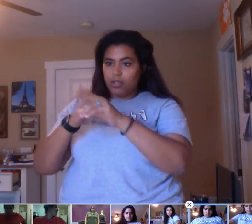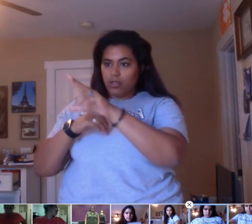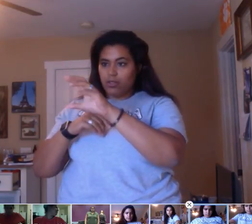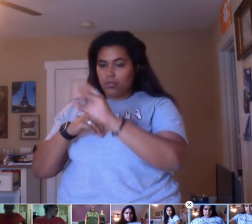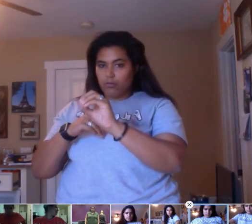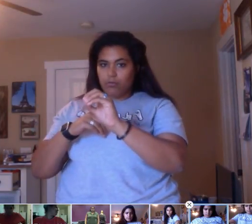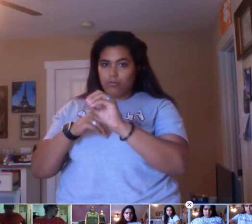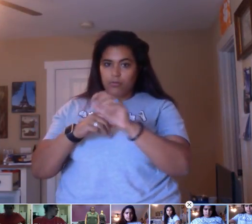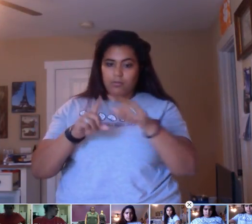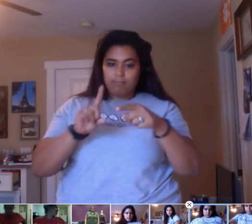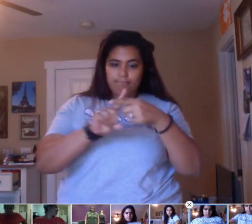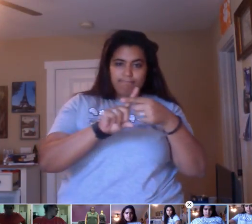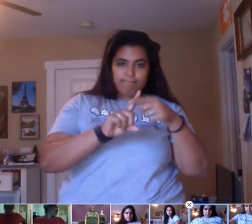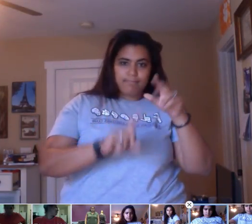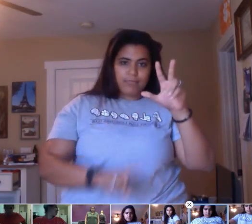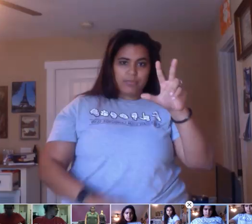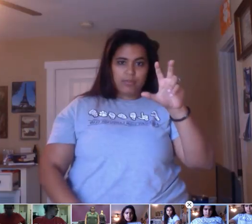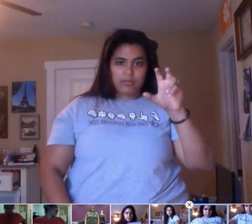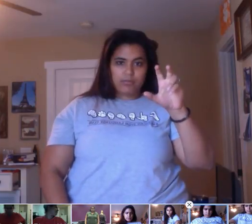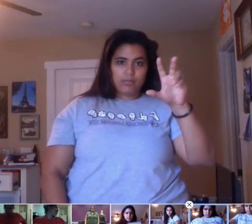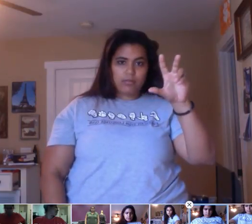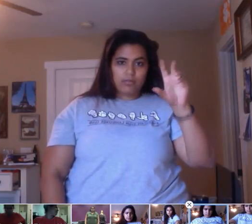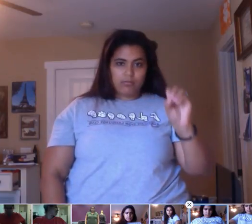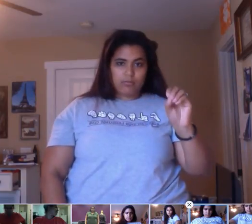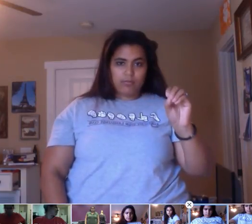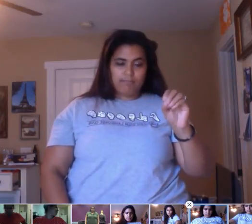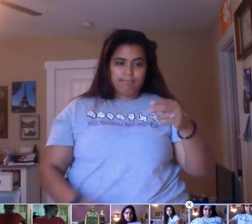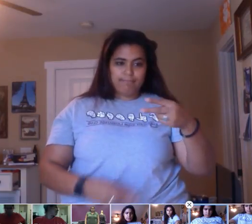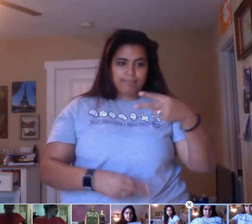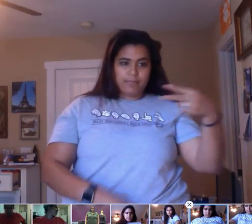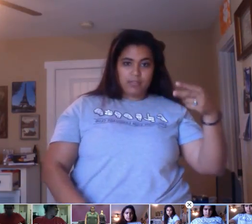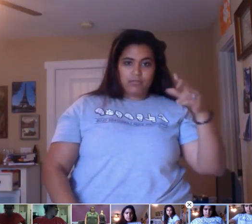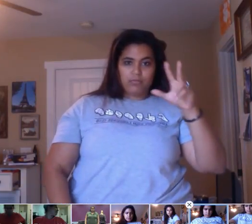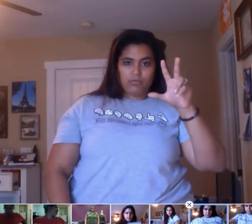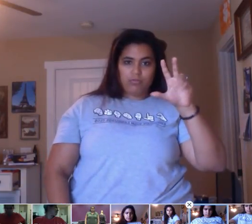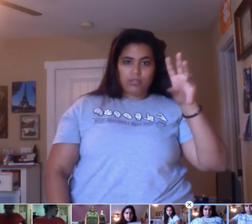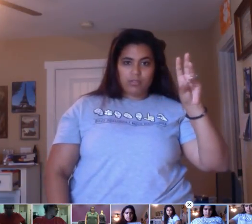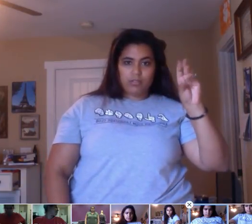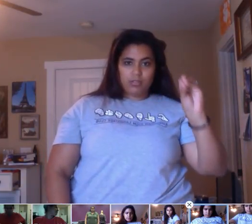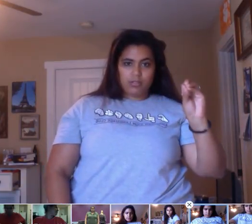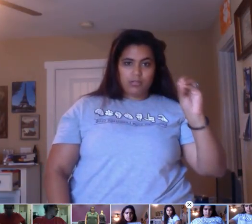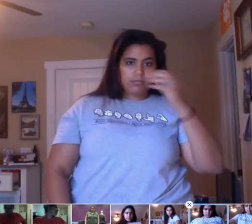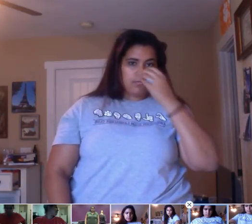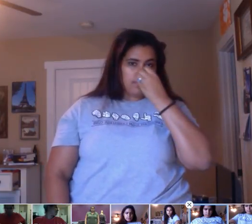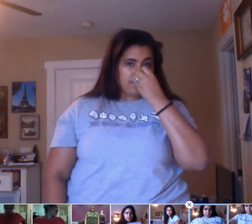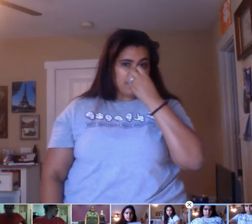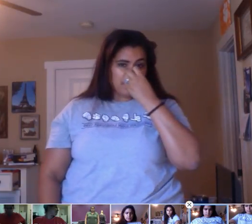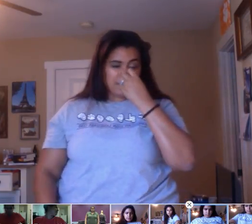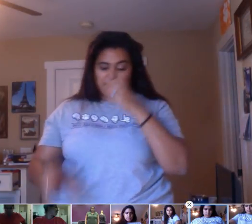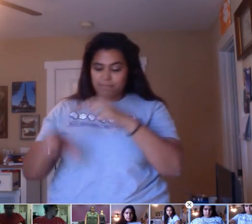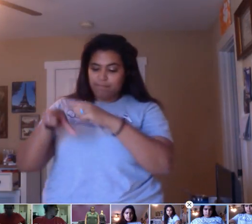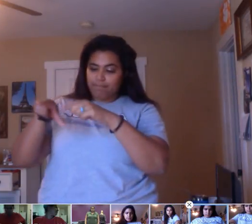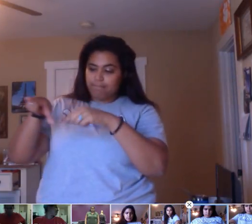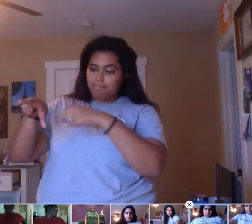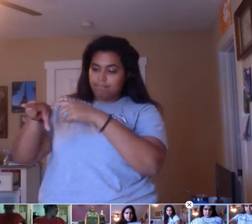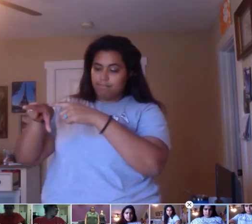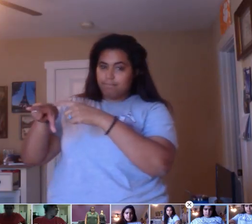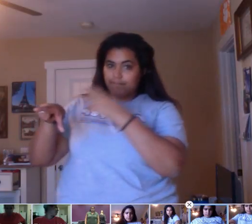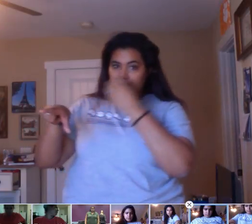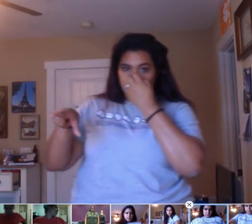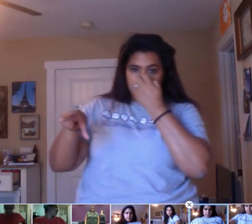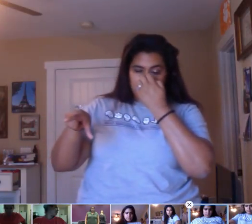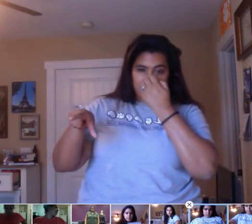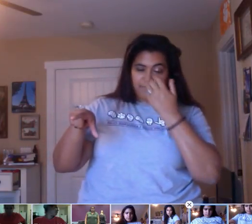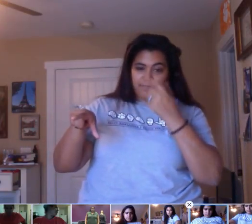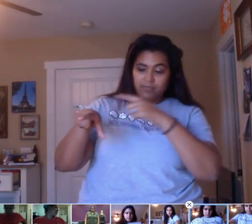be 330 degrees, because that's what you get when you subtract 360 and 30.